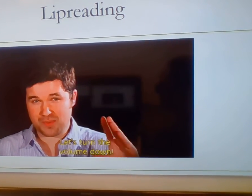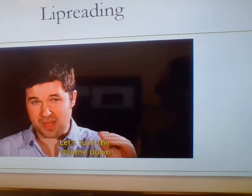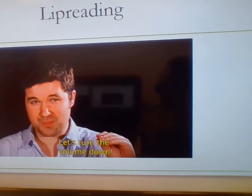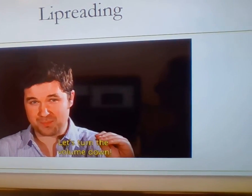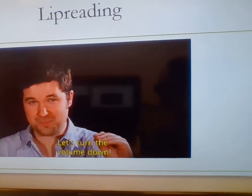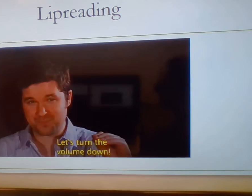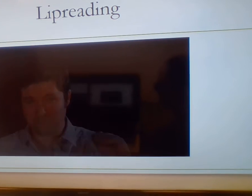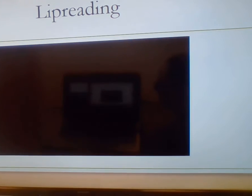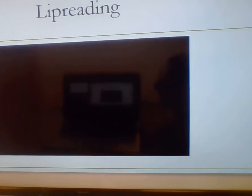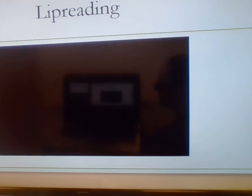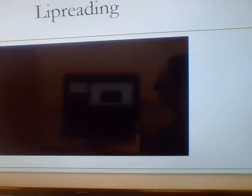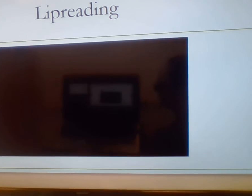down.